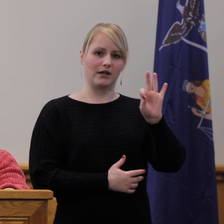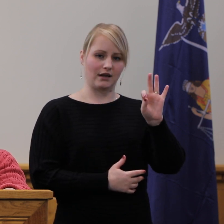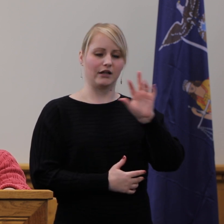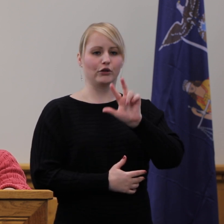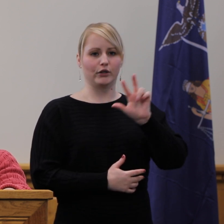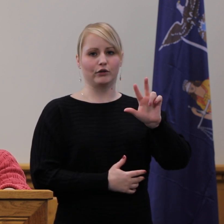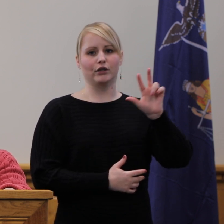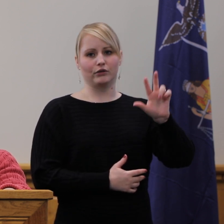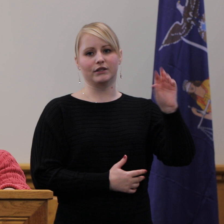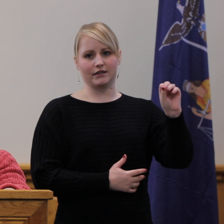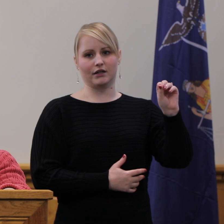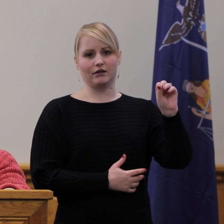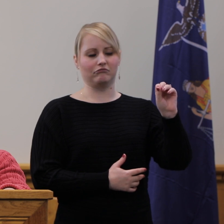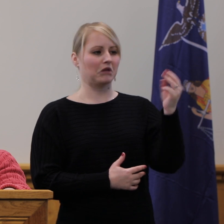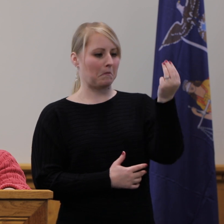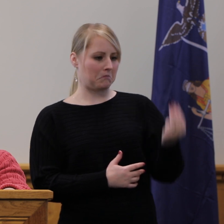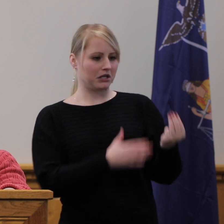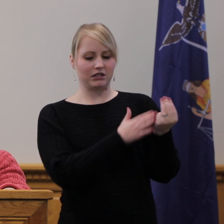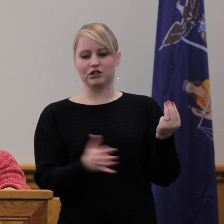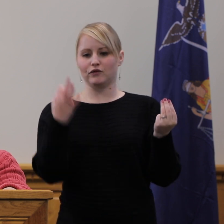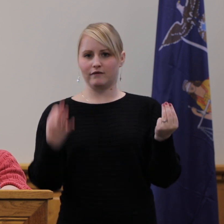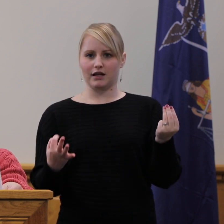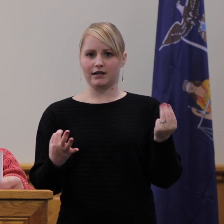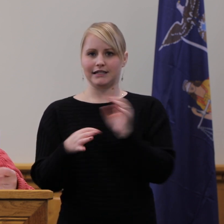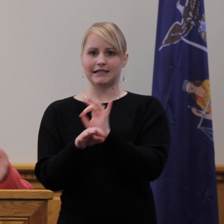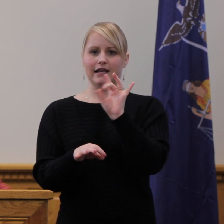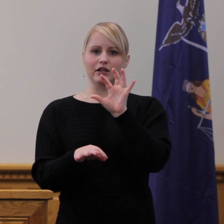315-349-3330, Monday through Friday between 8:30 and 4 p.m.